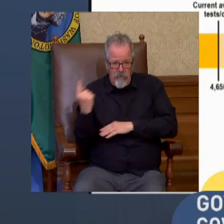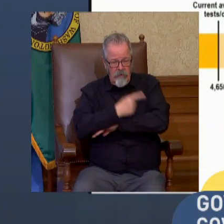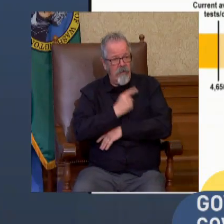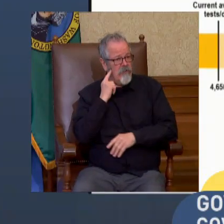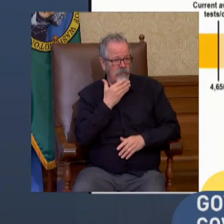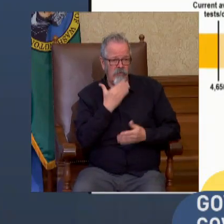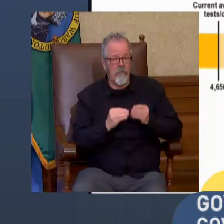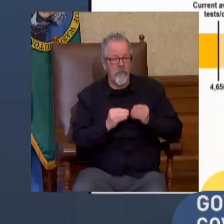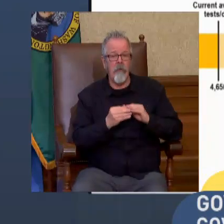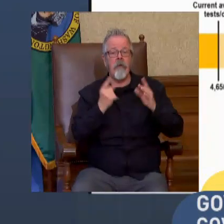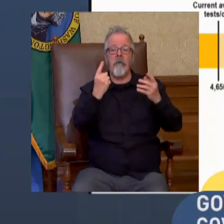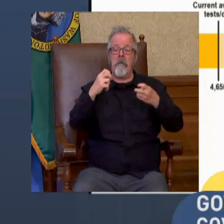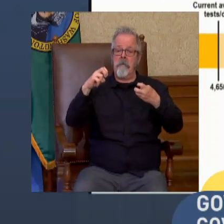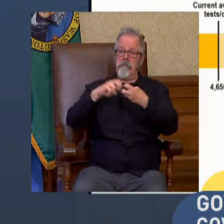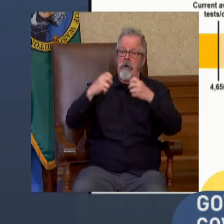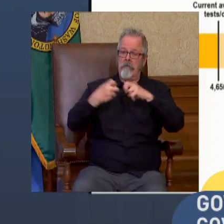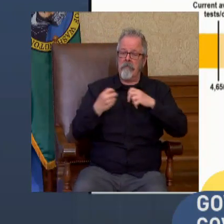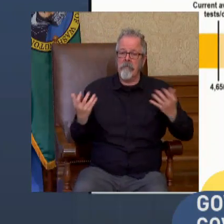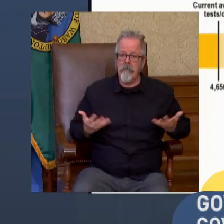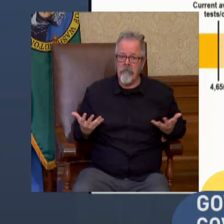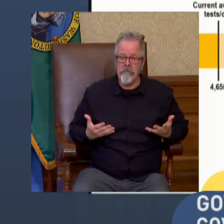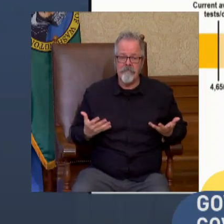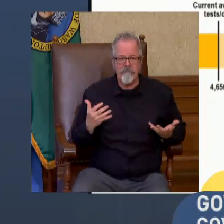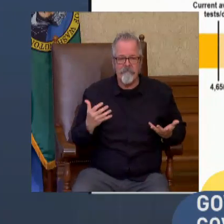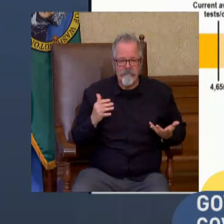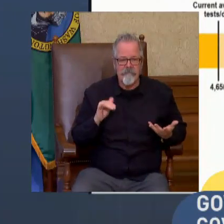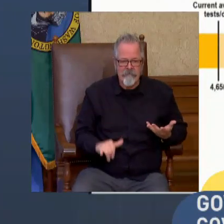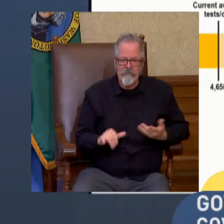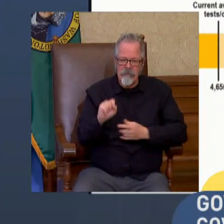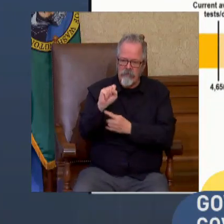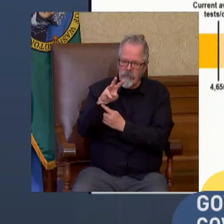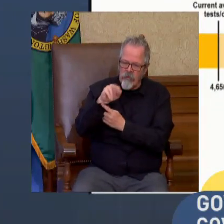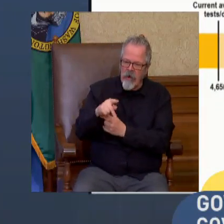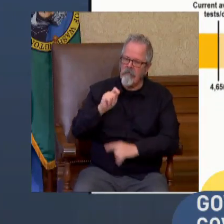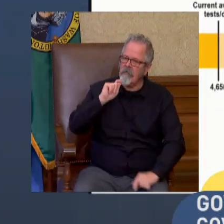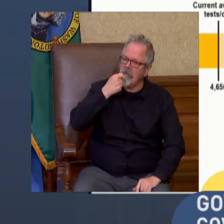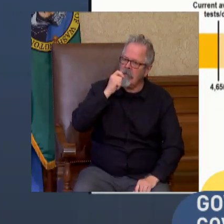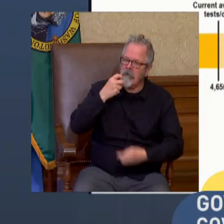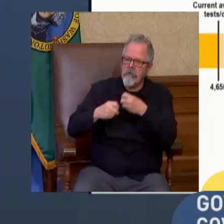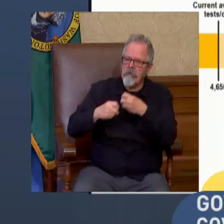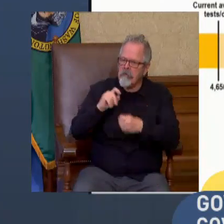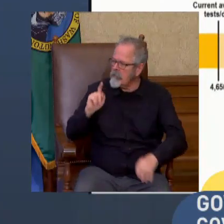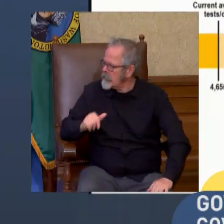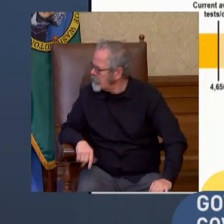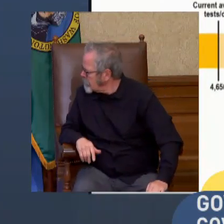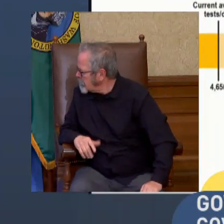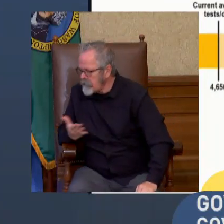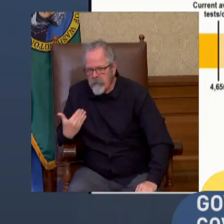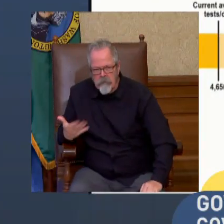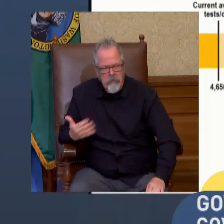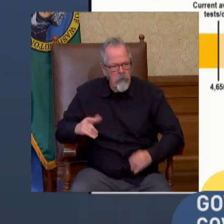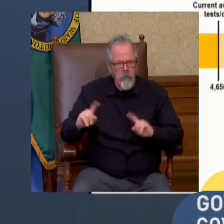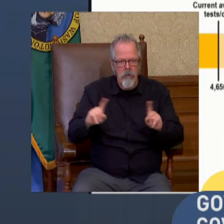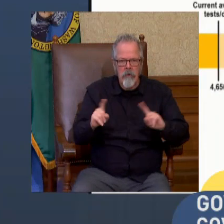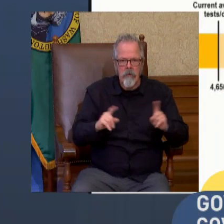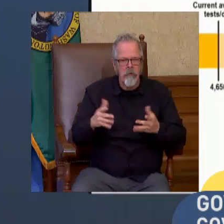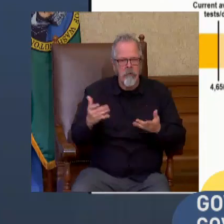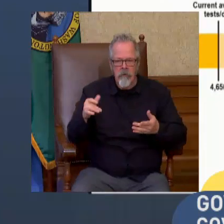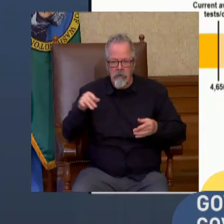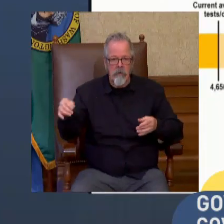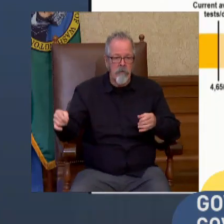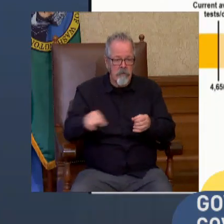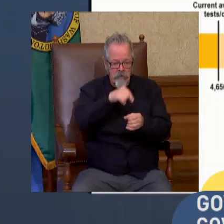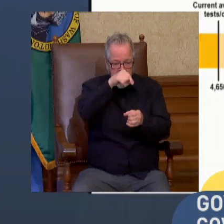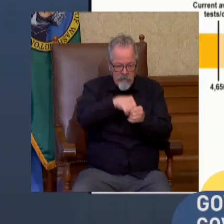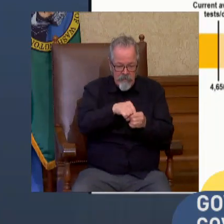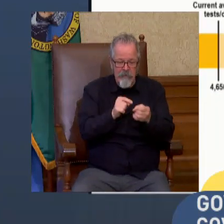media, that's how they transfer the sample to the lab, we only can do about 4,650, which is the